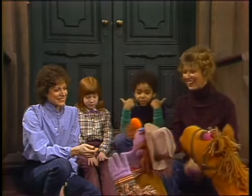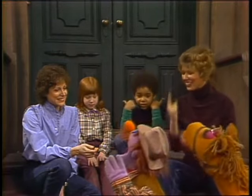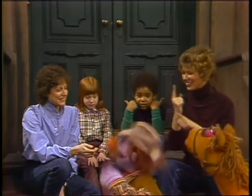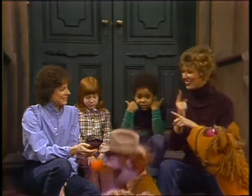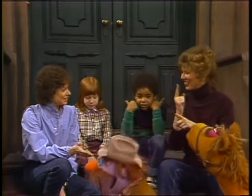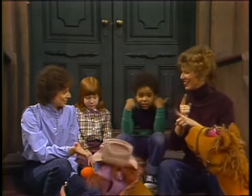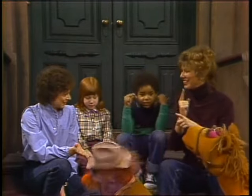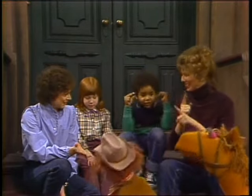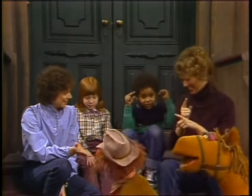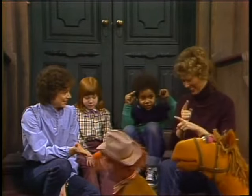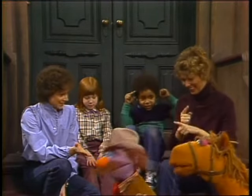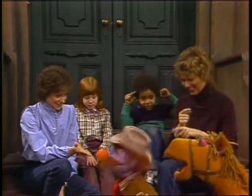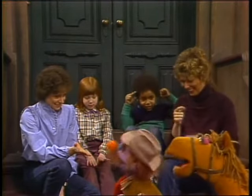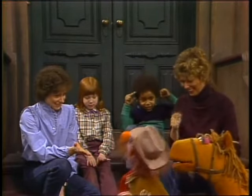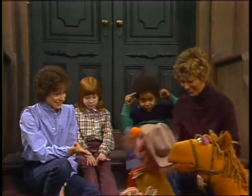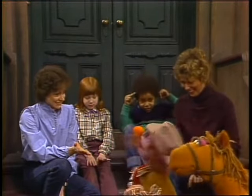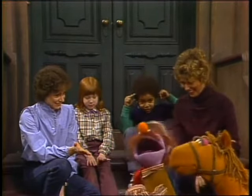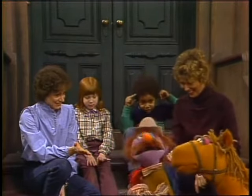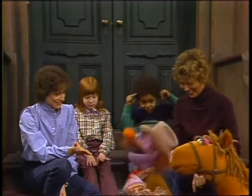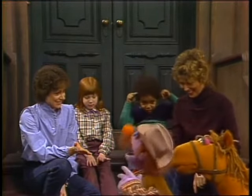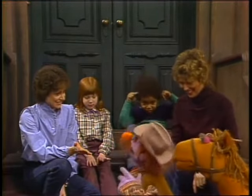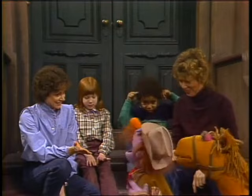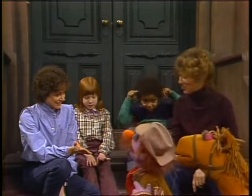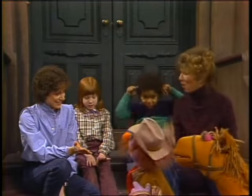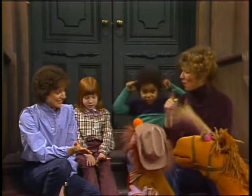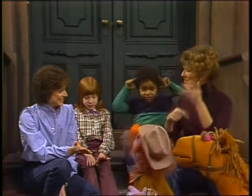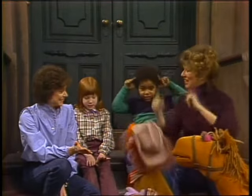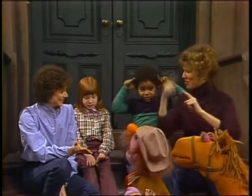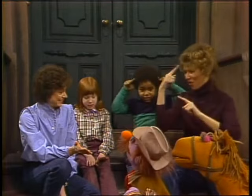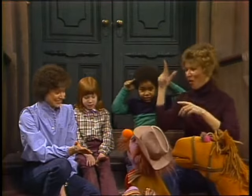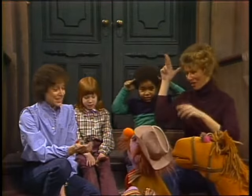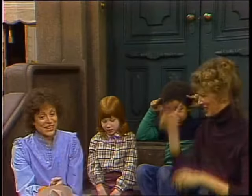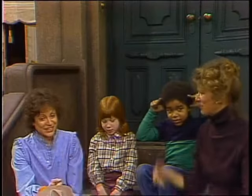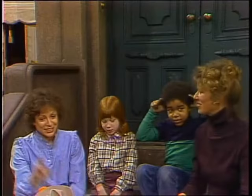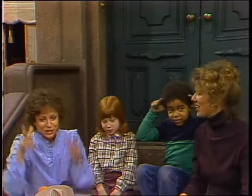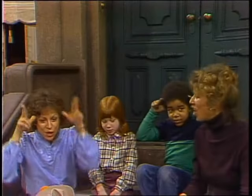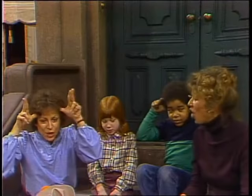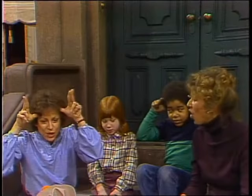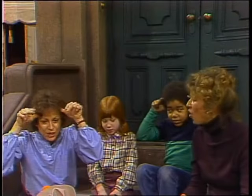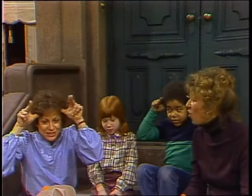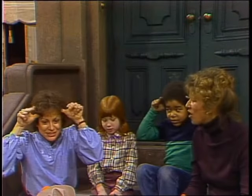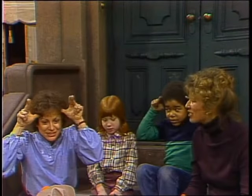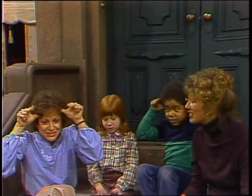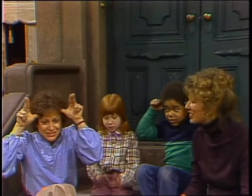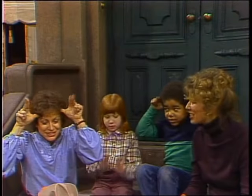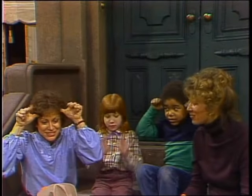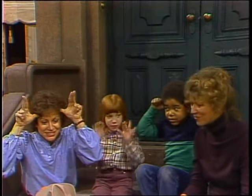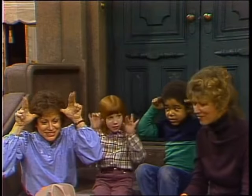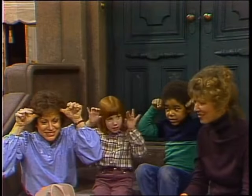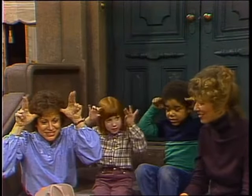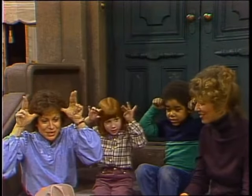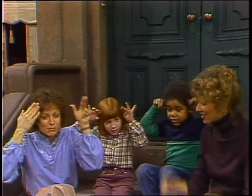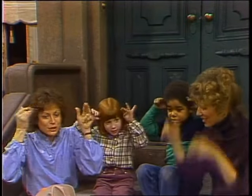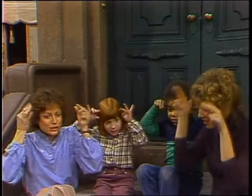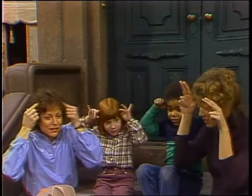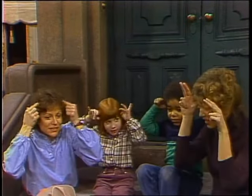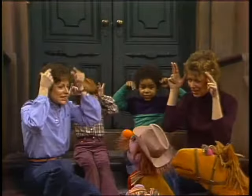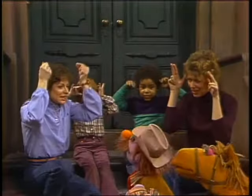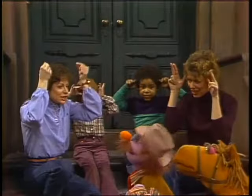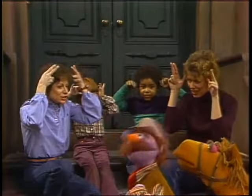Oh, yeah, a horse. A horse. Well, what's the sign for horse? Horse. It's because of the ears,